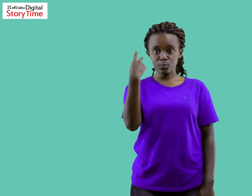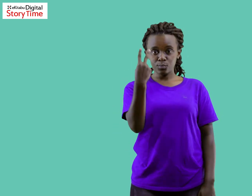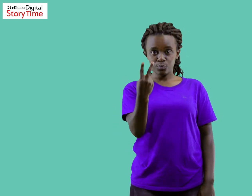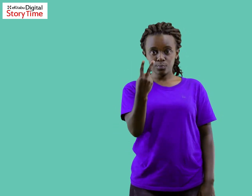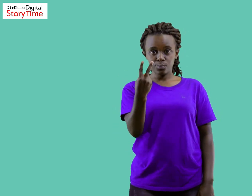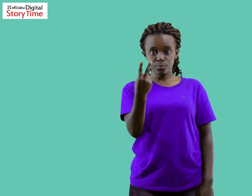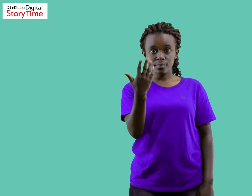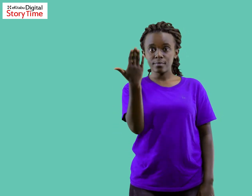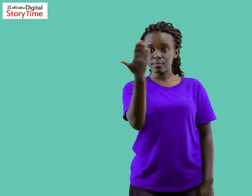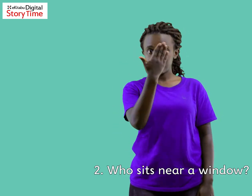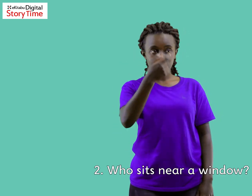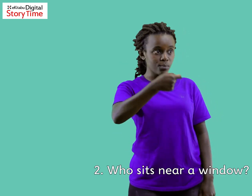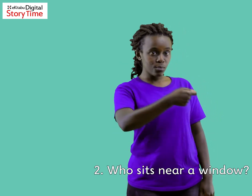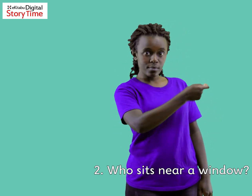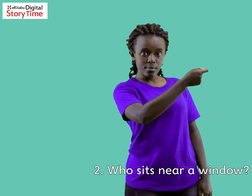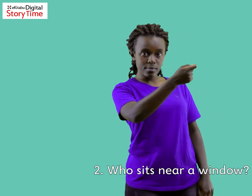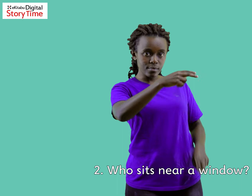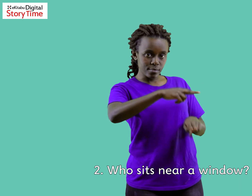Number 2. Who sits near a window?